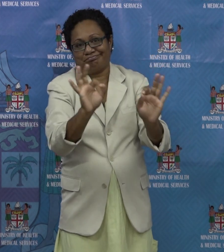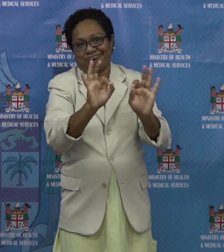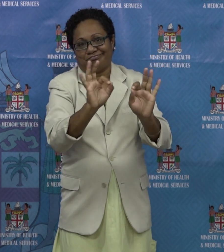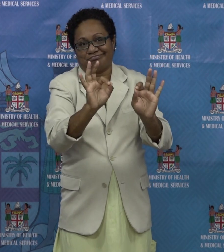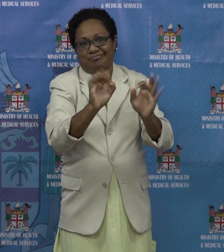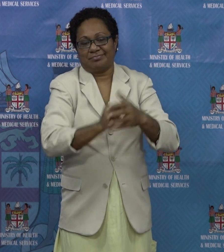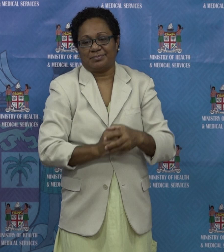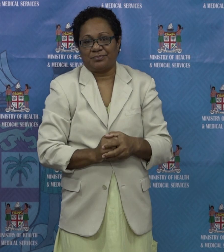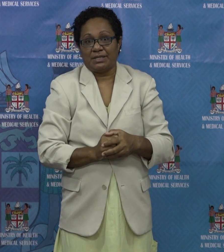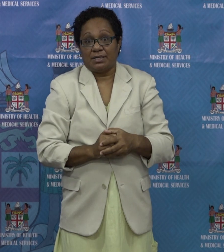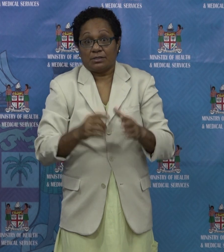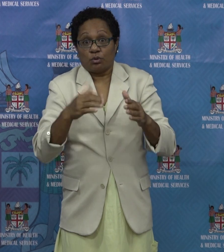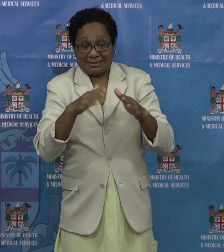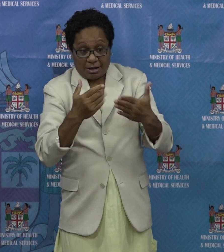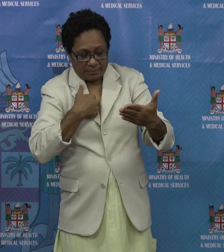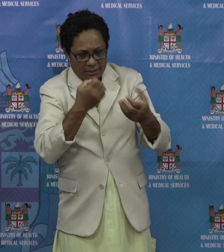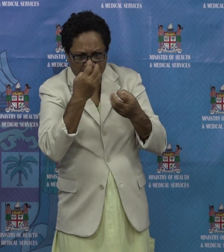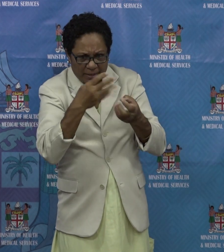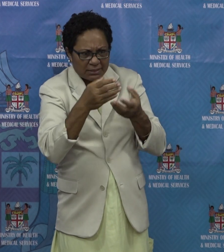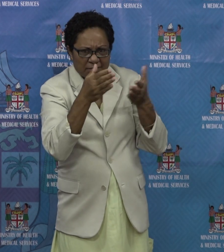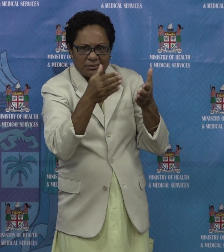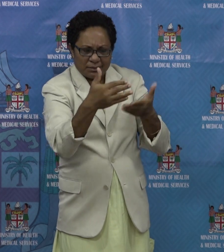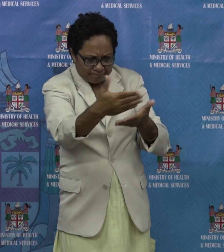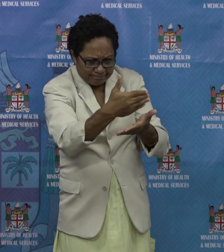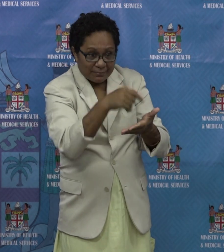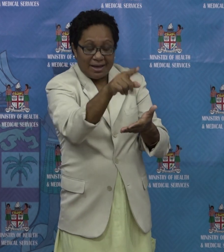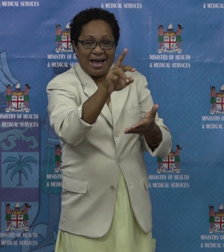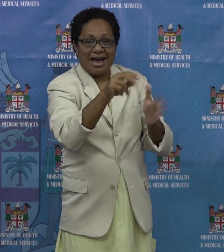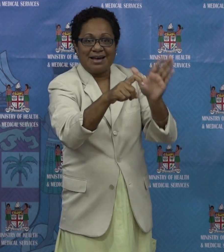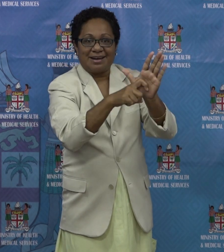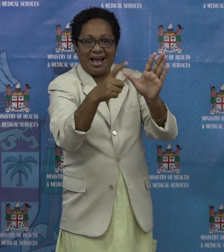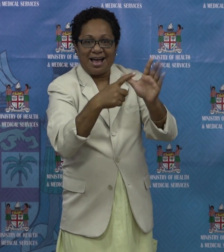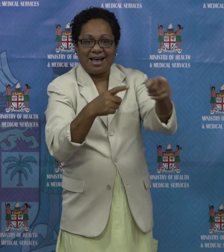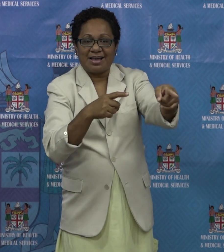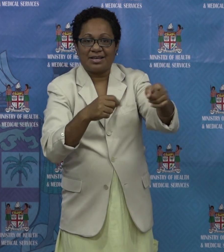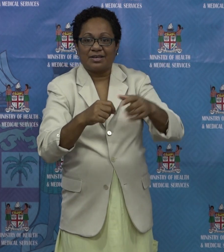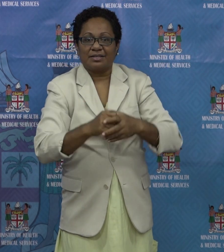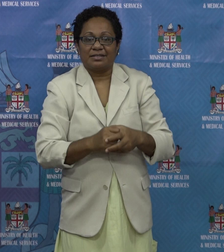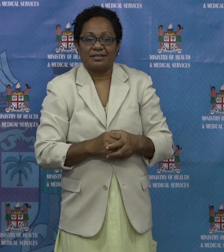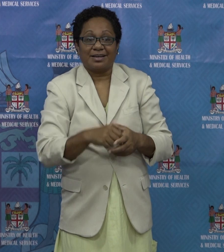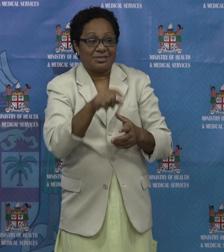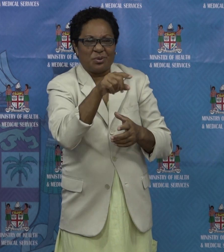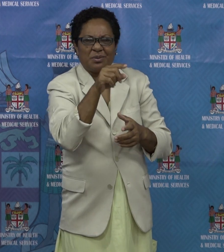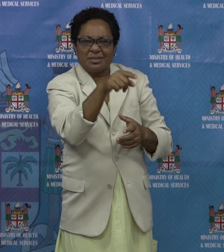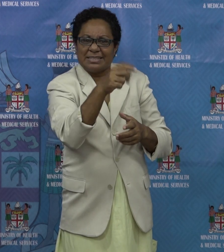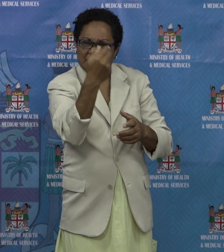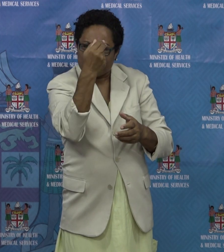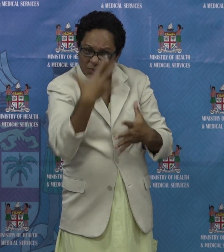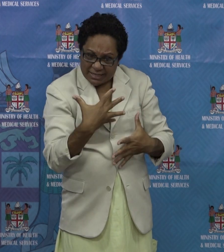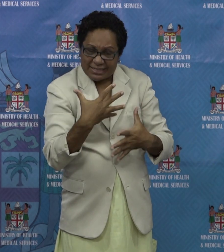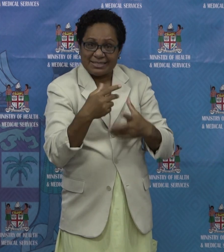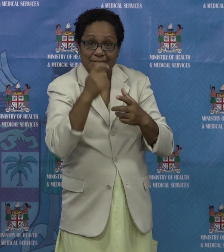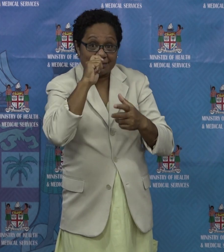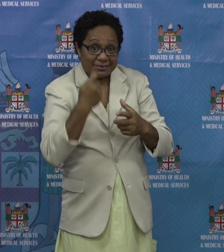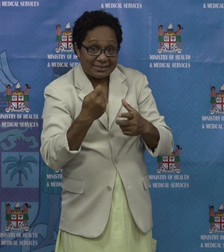still looking at the data in Ra so that people can generate for me the screening and the swabbing data from Ra that